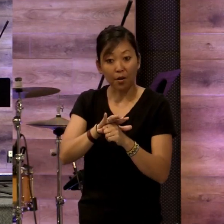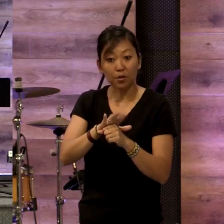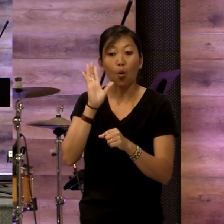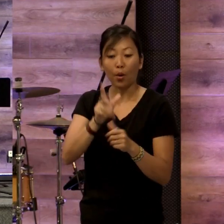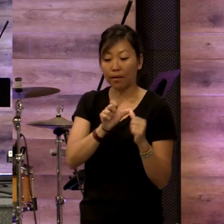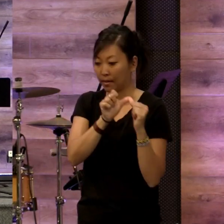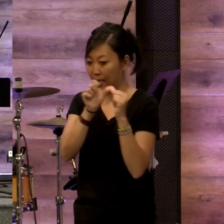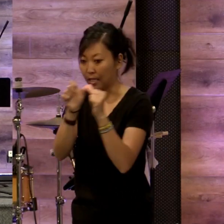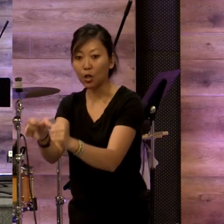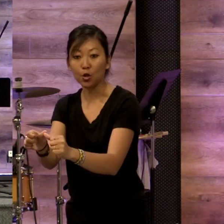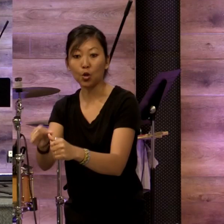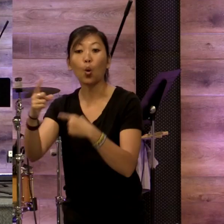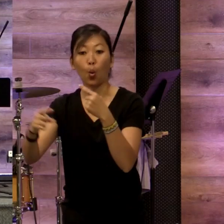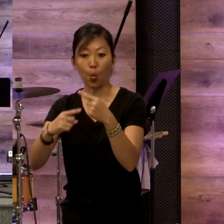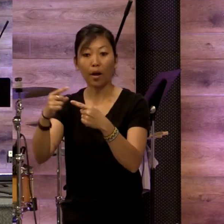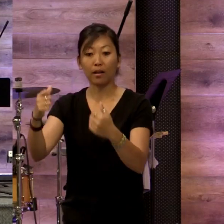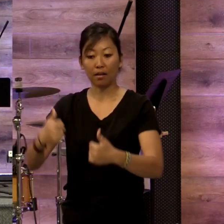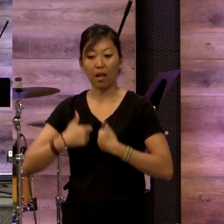don't.